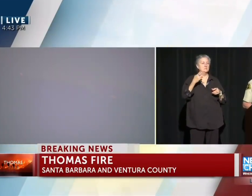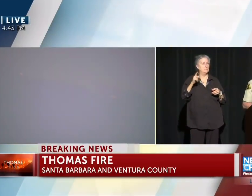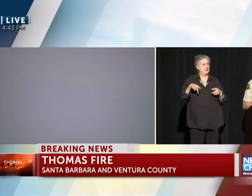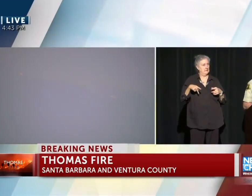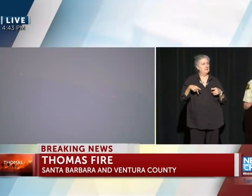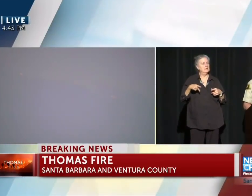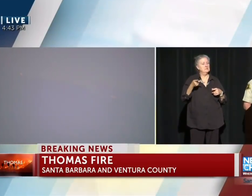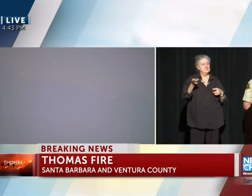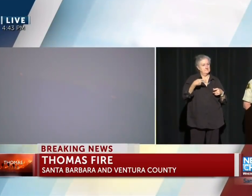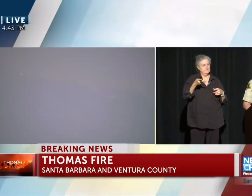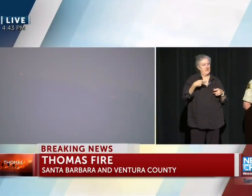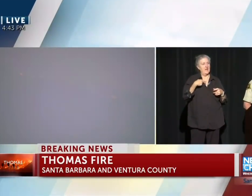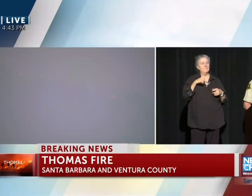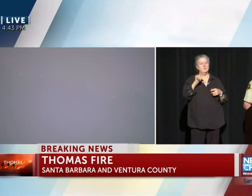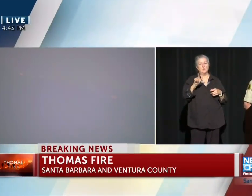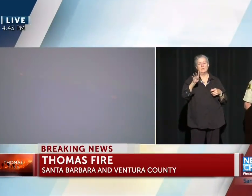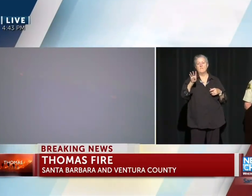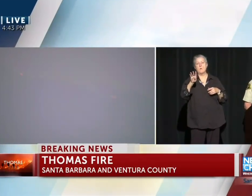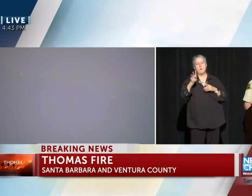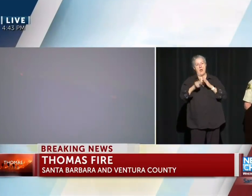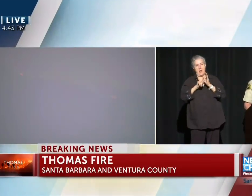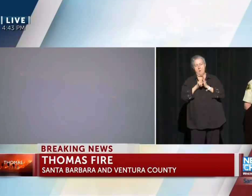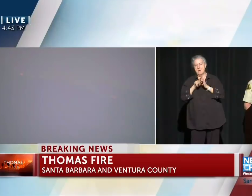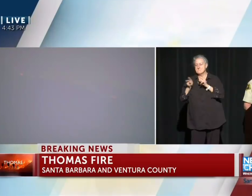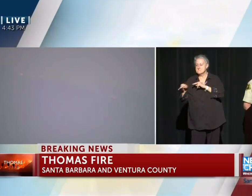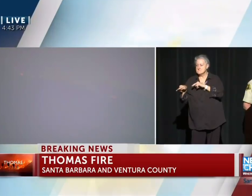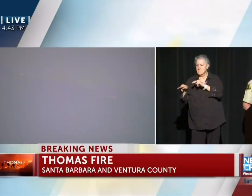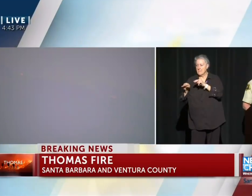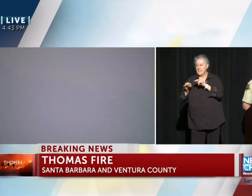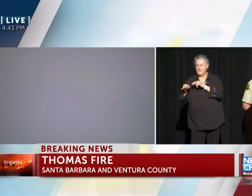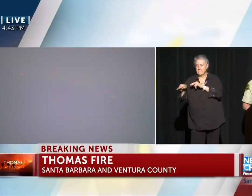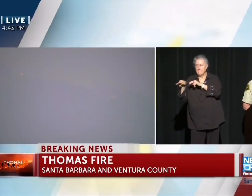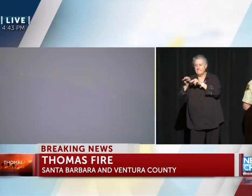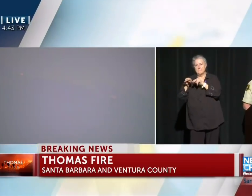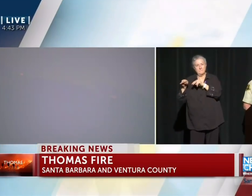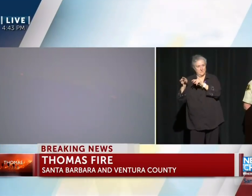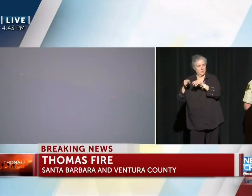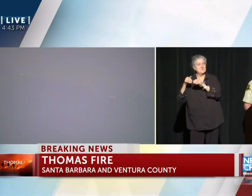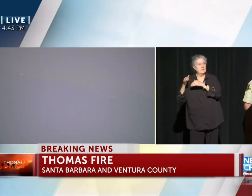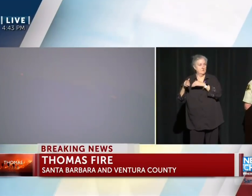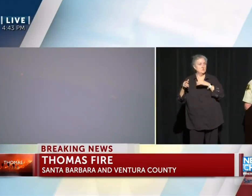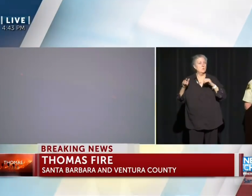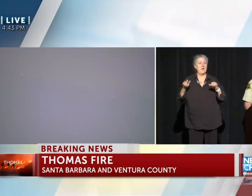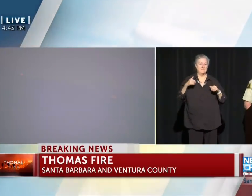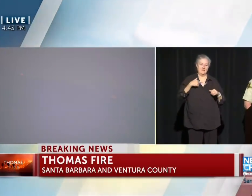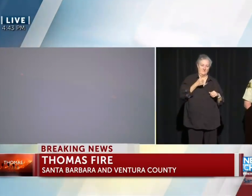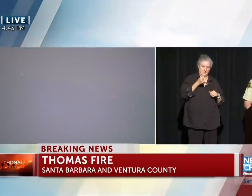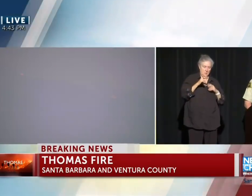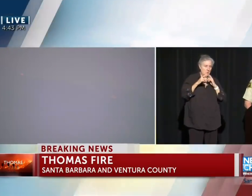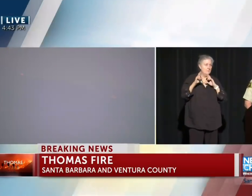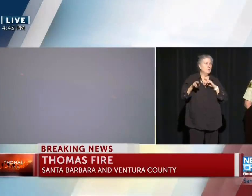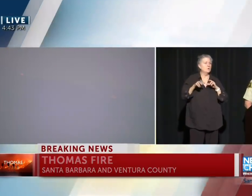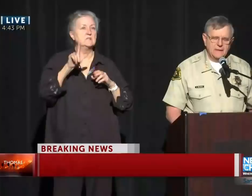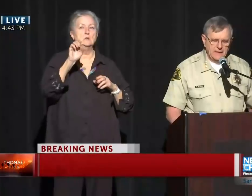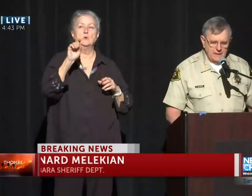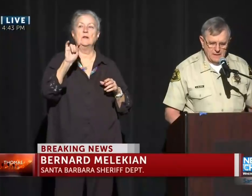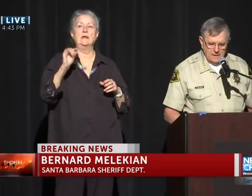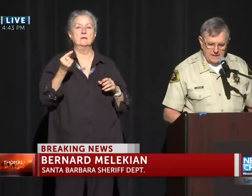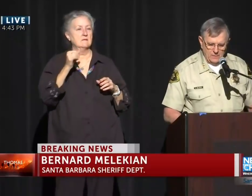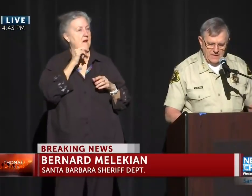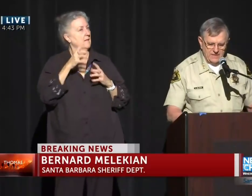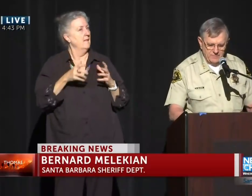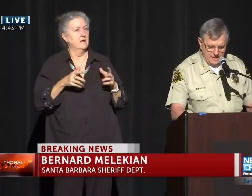Patrol have 24 hours patrol in those neighborhoods. We have had a few reports of looting, not